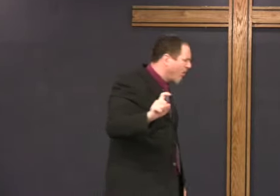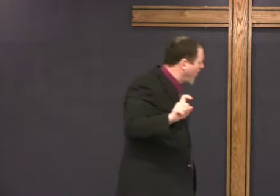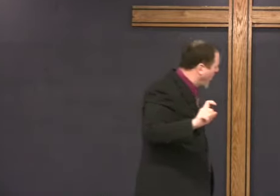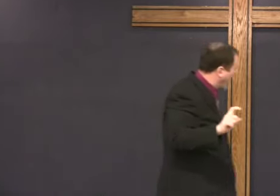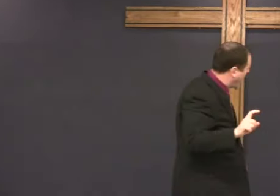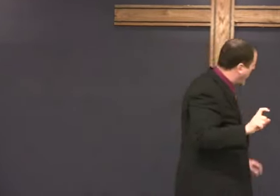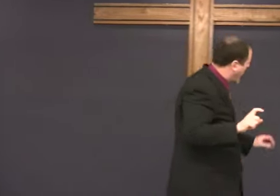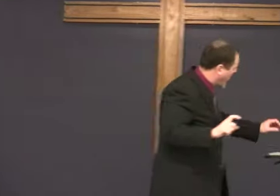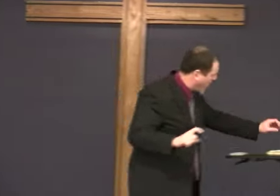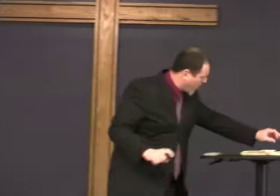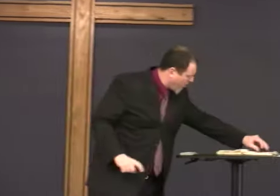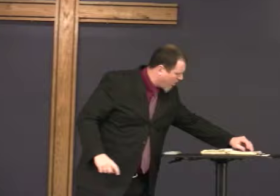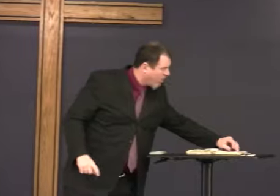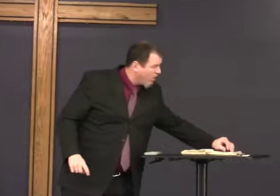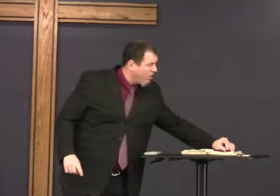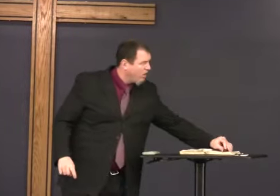you a spy?